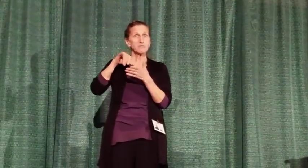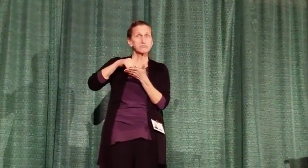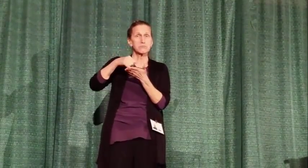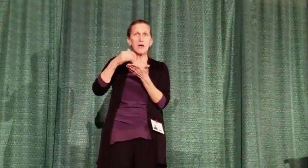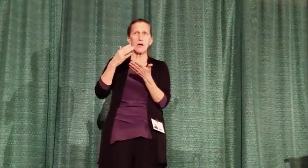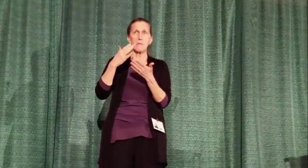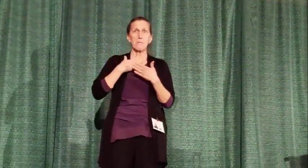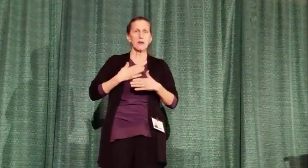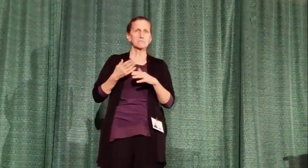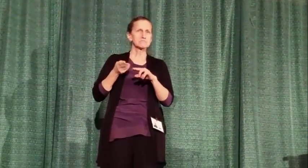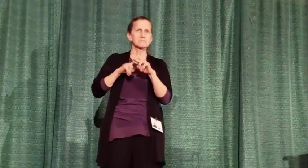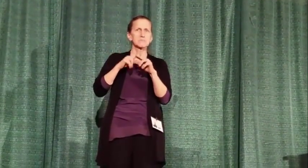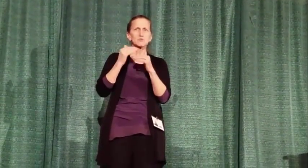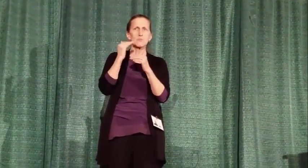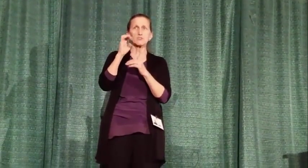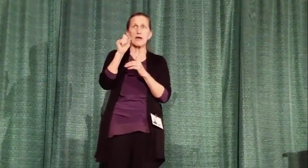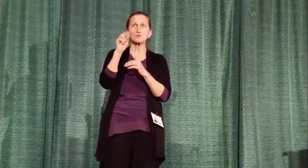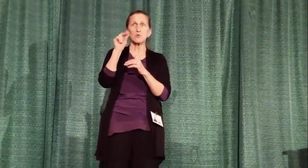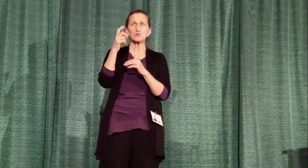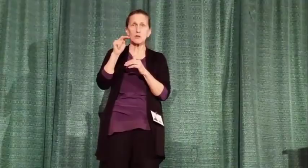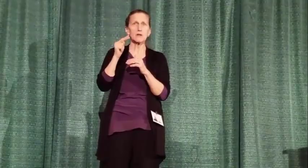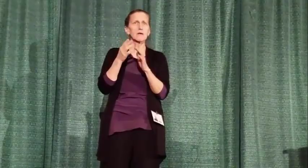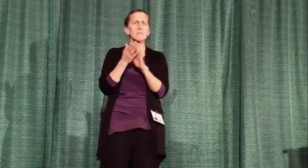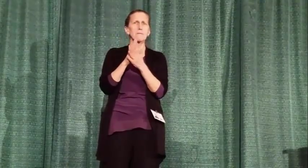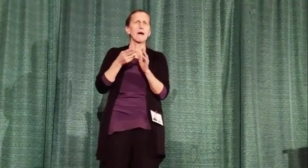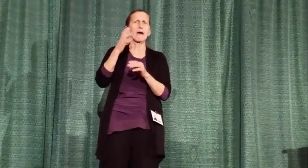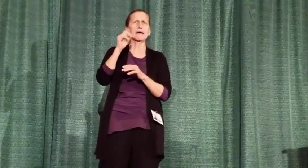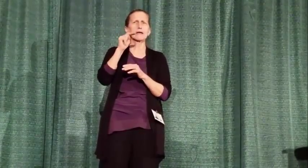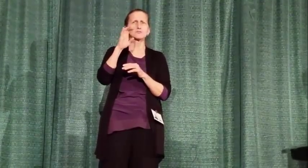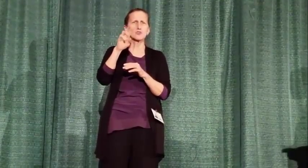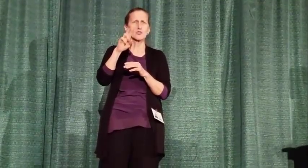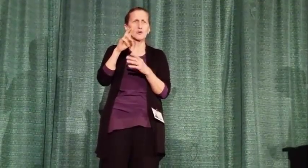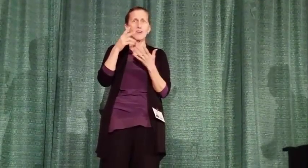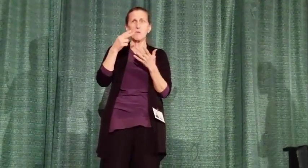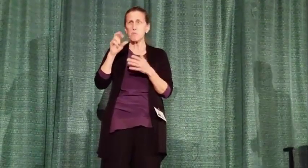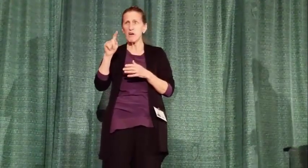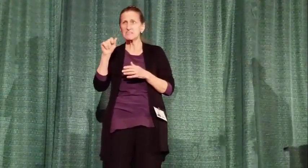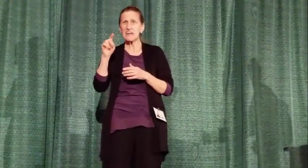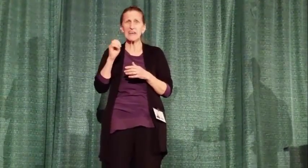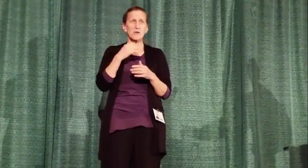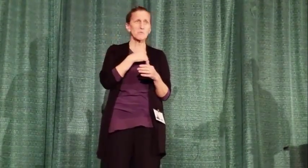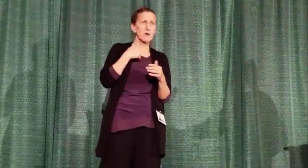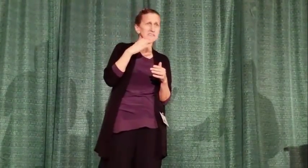estrogen, increasing the risk of prostate cancer and breast cancer. Because excess estrogen increases the risk of prostate and breast cancer.